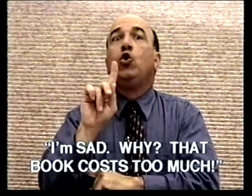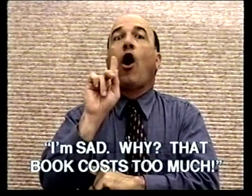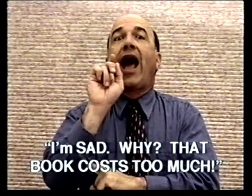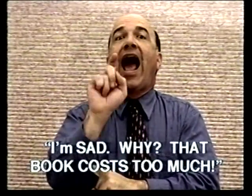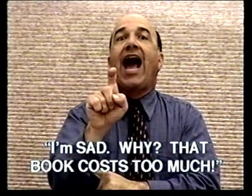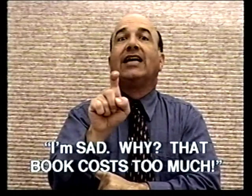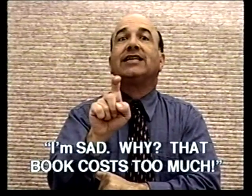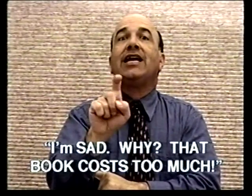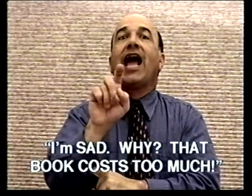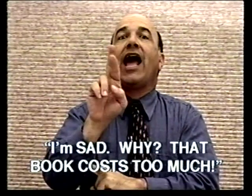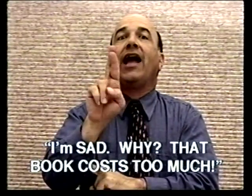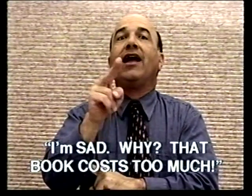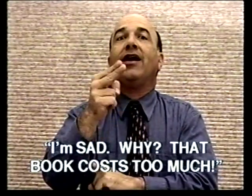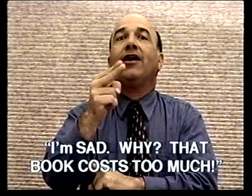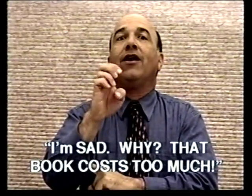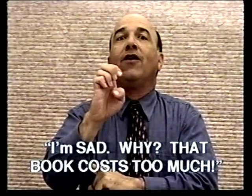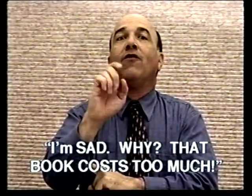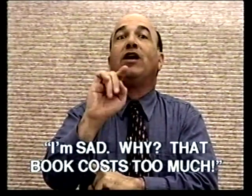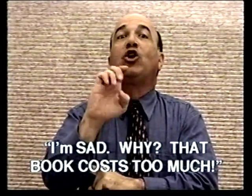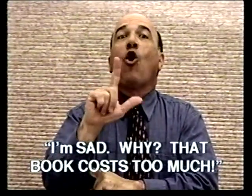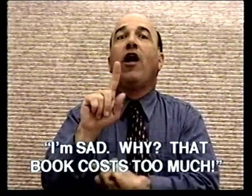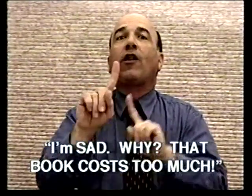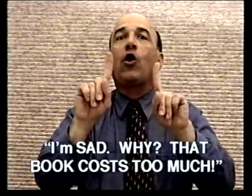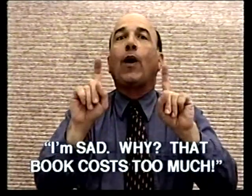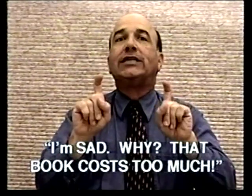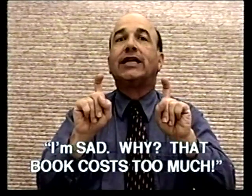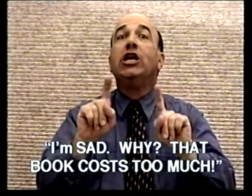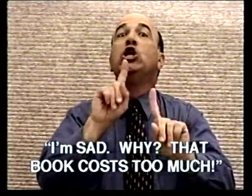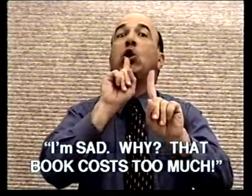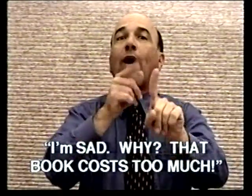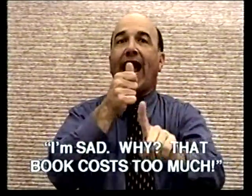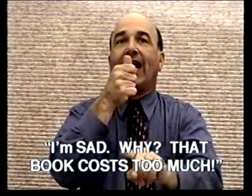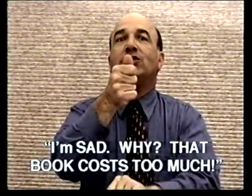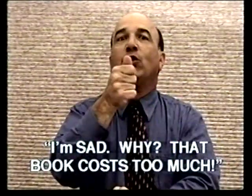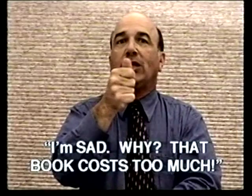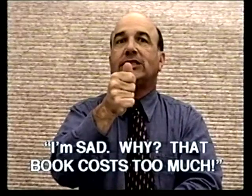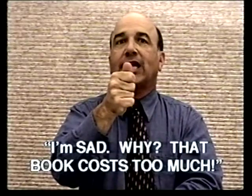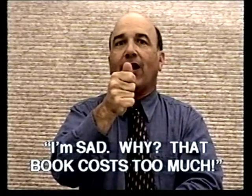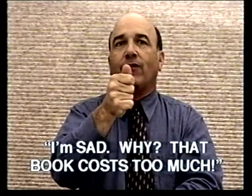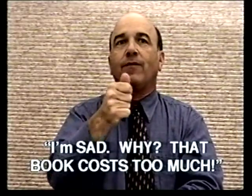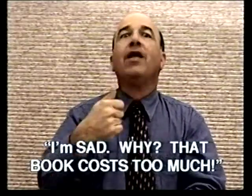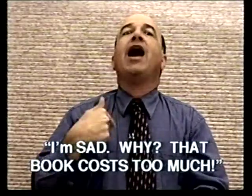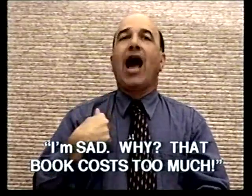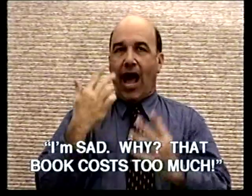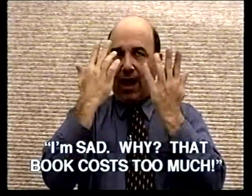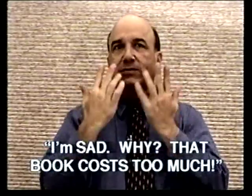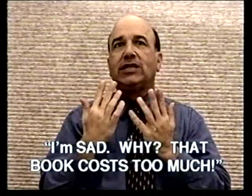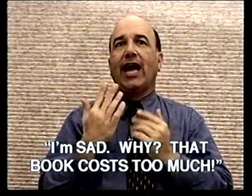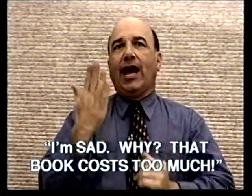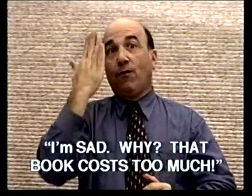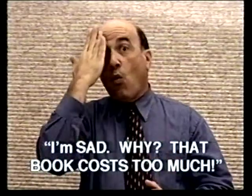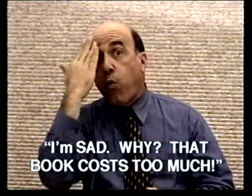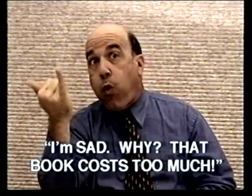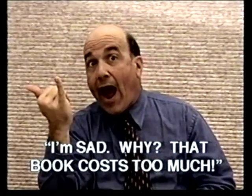you are asking a rhetorical question. You will answer yourself. I'm sad.